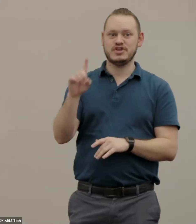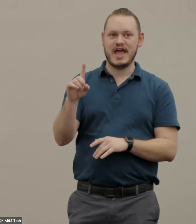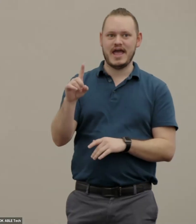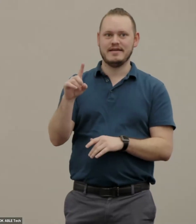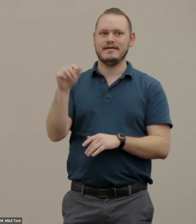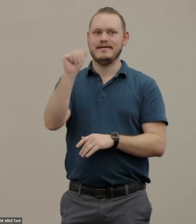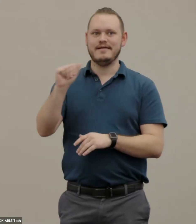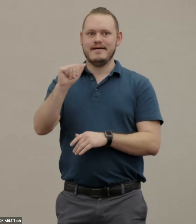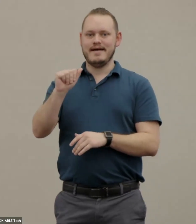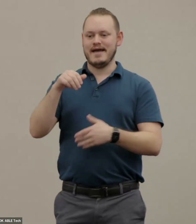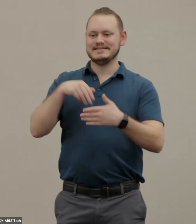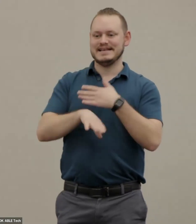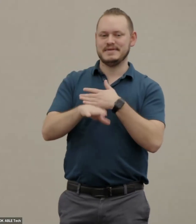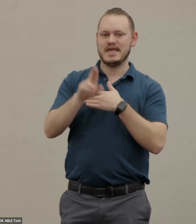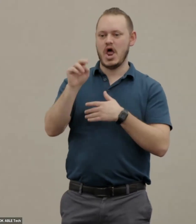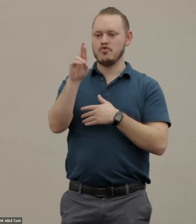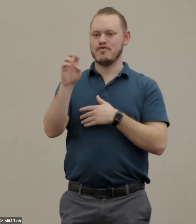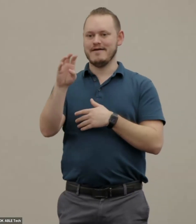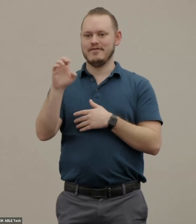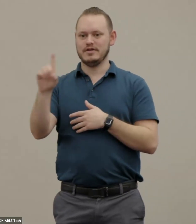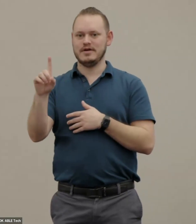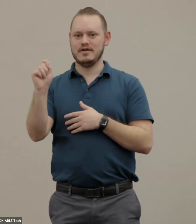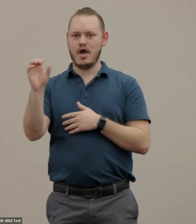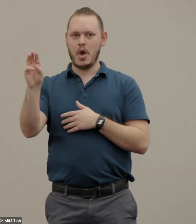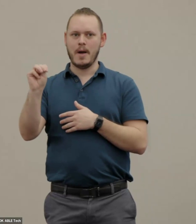chad@accessibilityunraveled.com. Actually, you can also reach out to me at